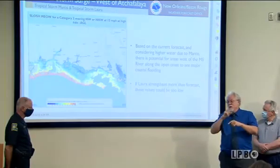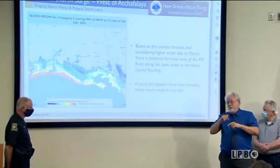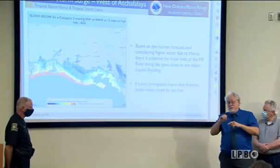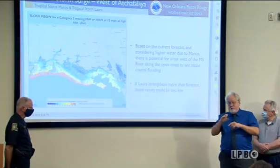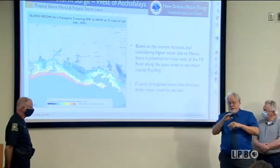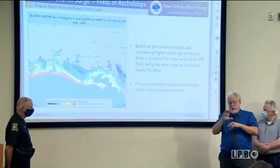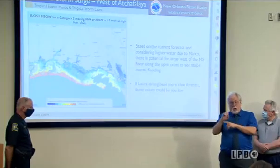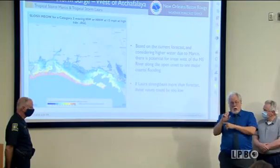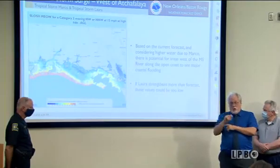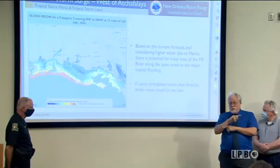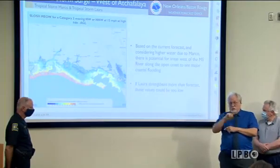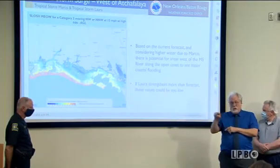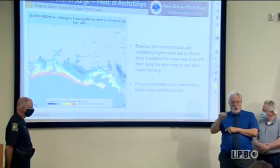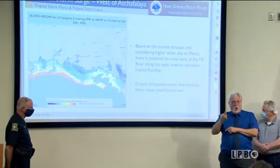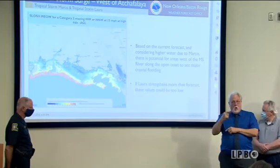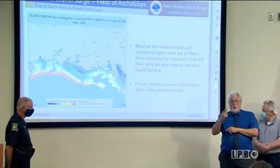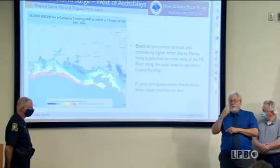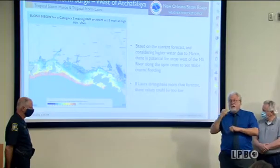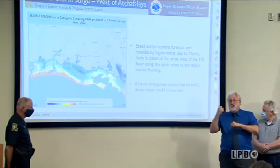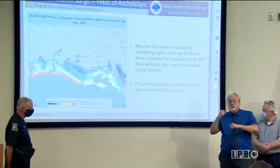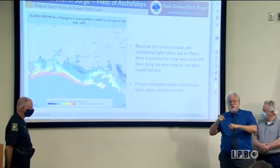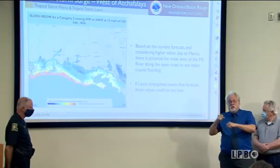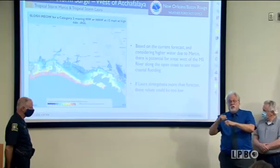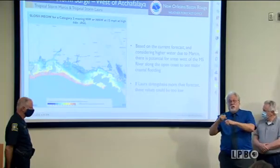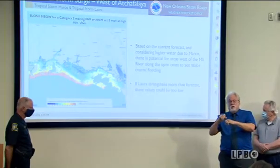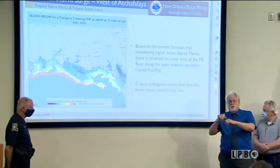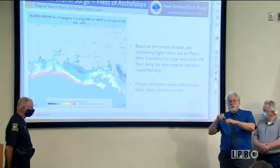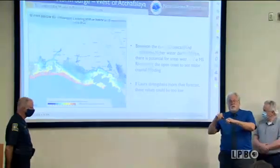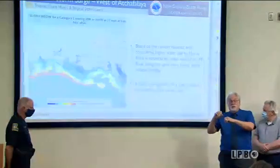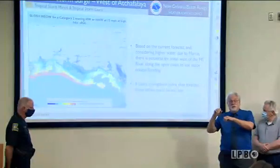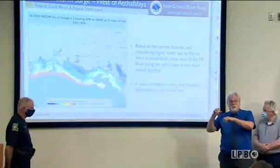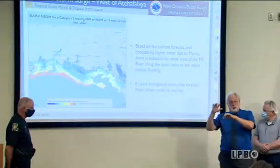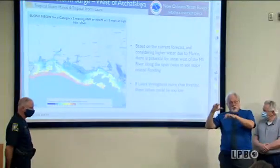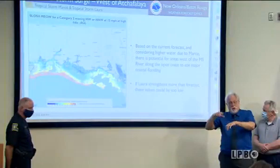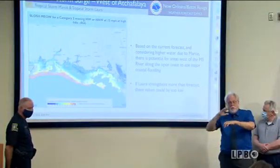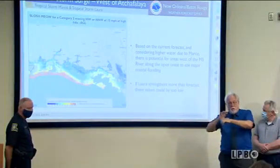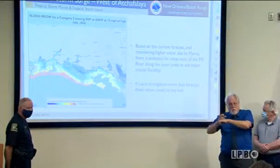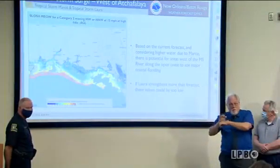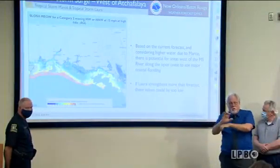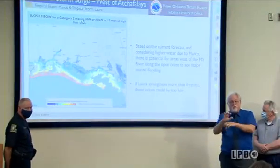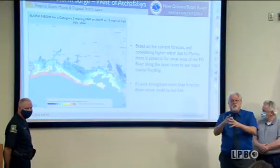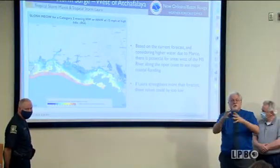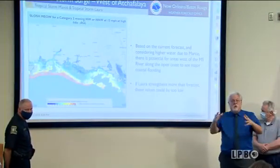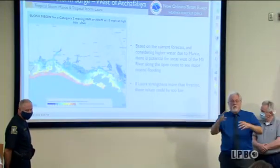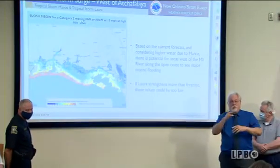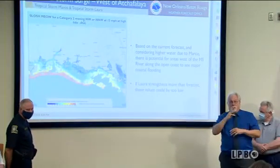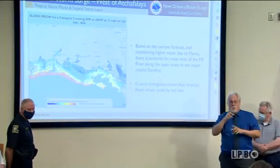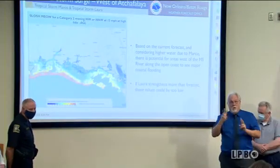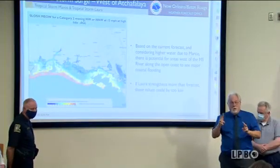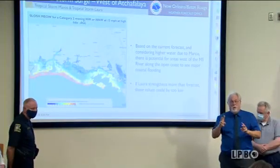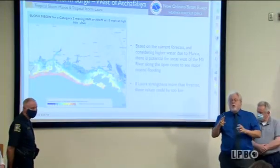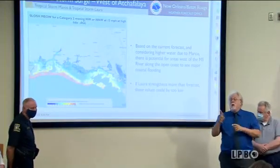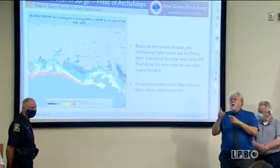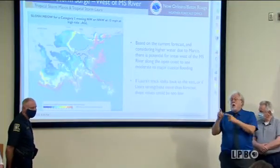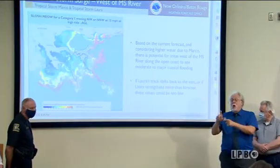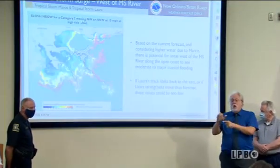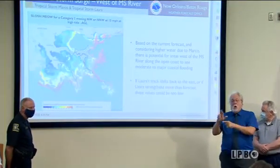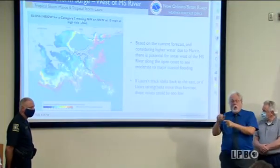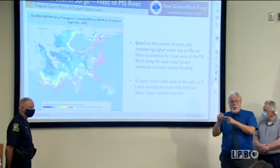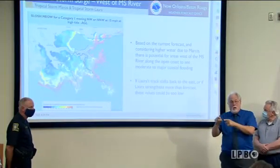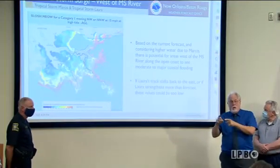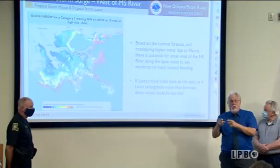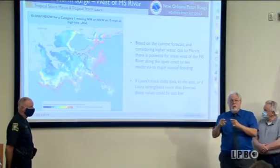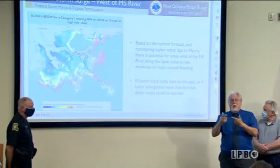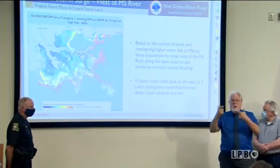flooding with LoRa, because it's such a strong storm and it's going to be pushing so much water. The other interesting thing about LoRa as compared to Marco is that